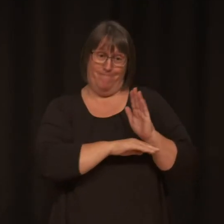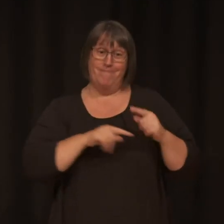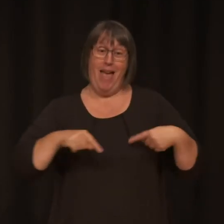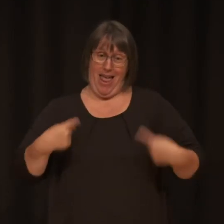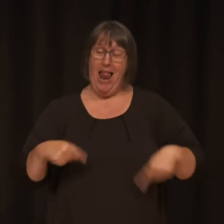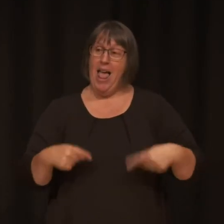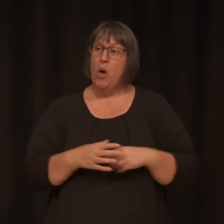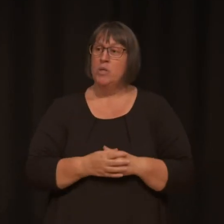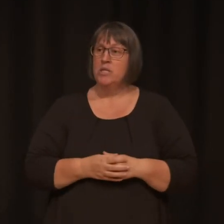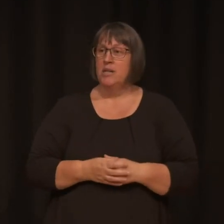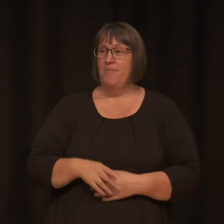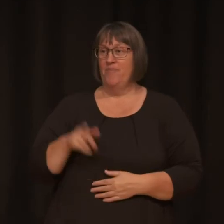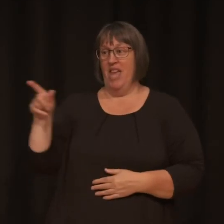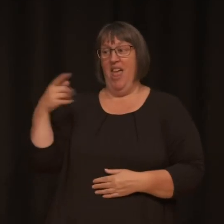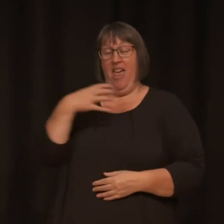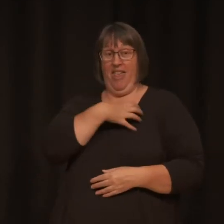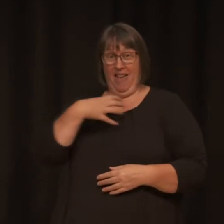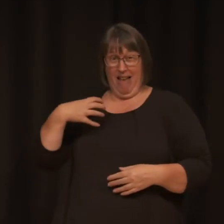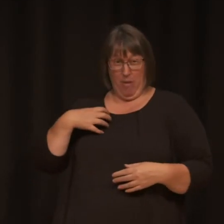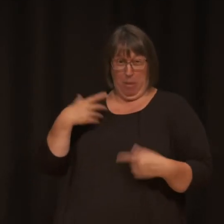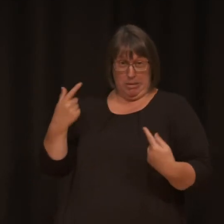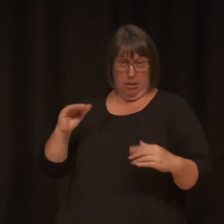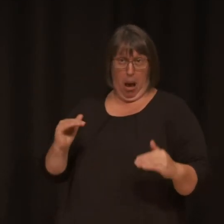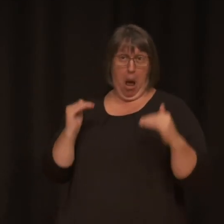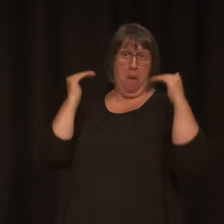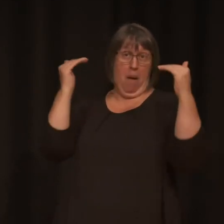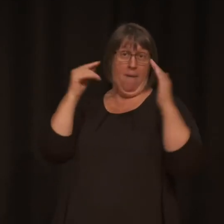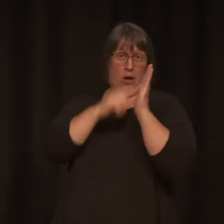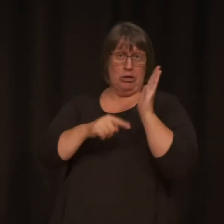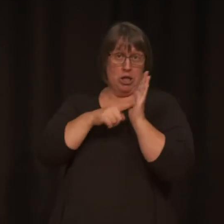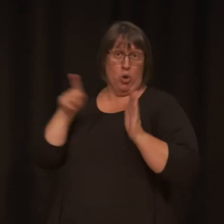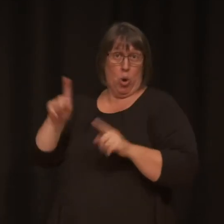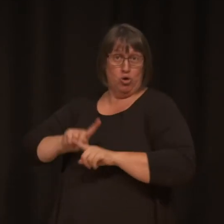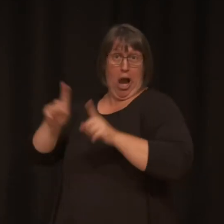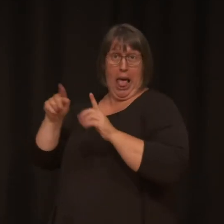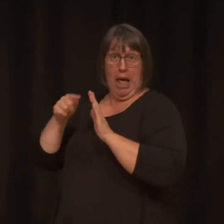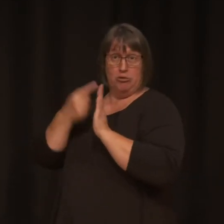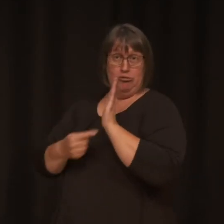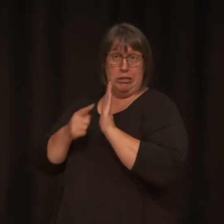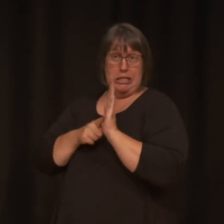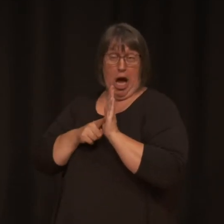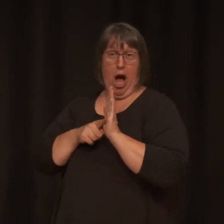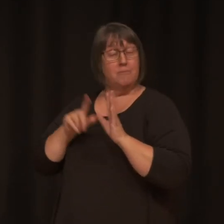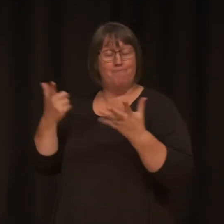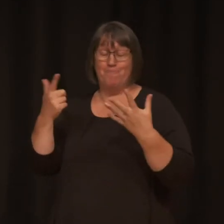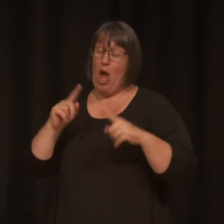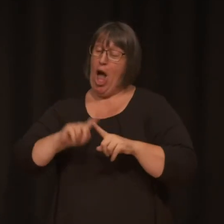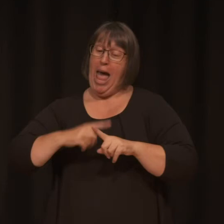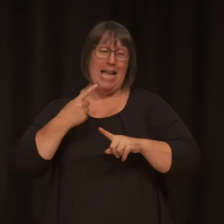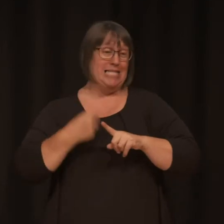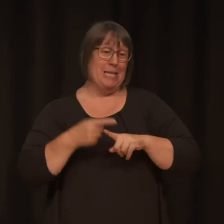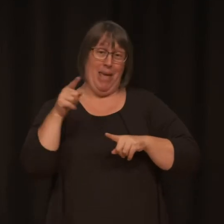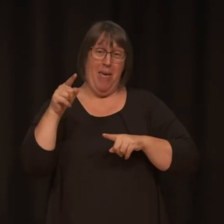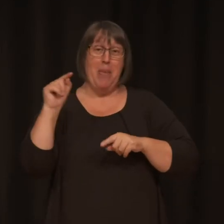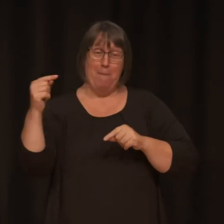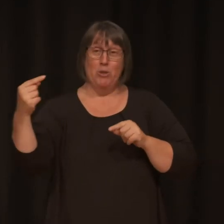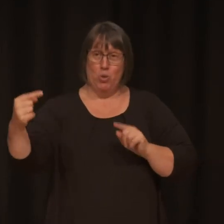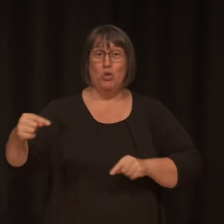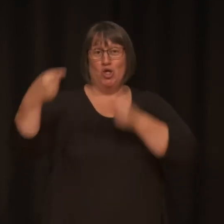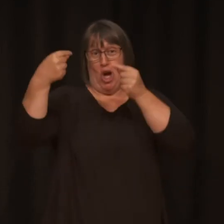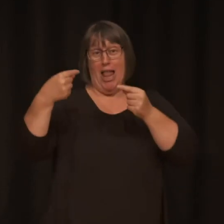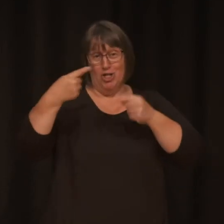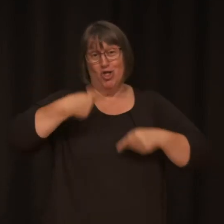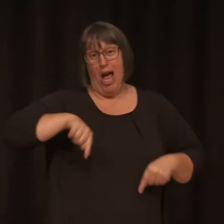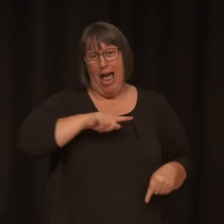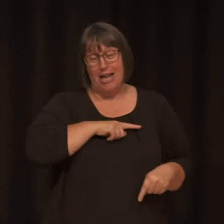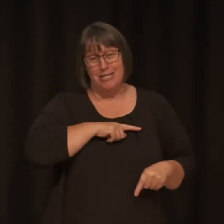it's above criticism? Oh, as you've said, as I've already said, look, I absolutely expect the Mental Health Foundation